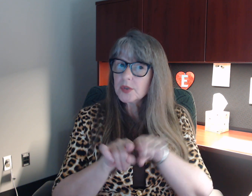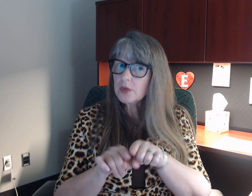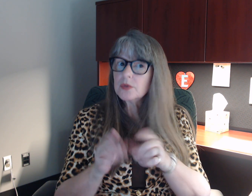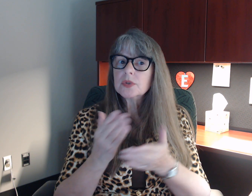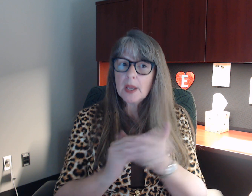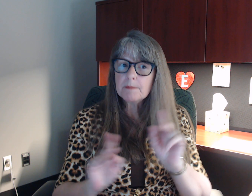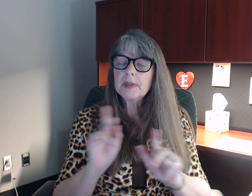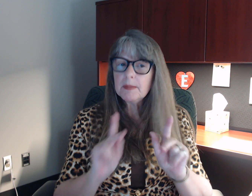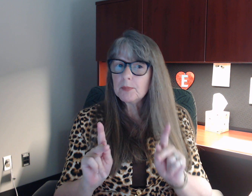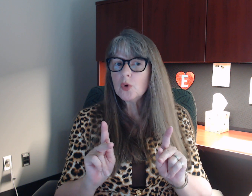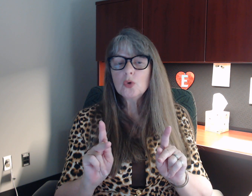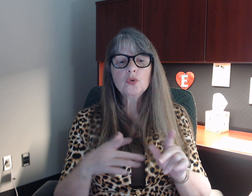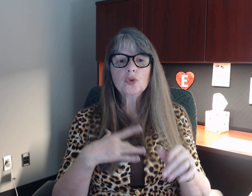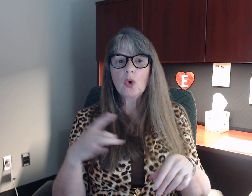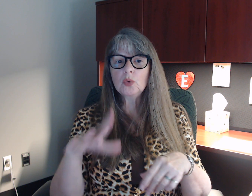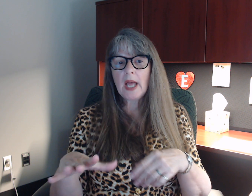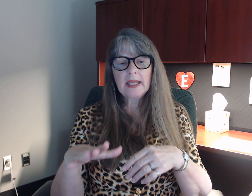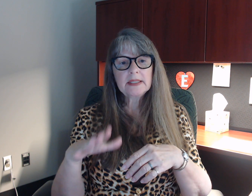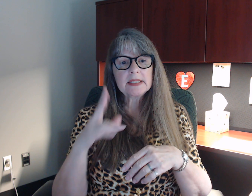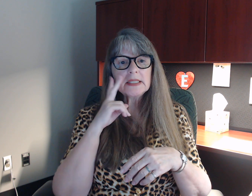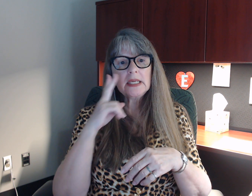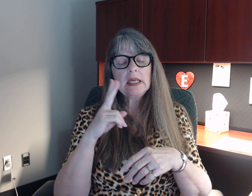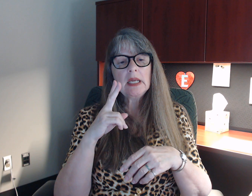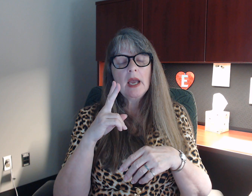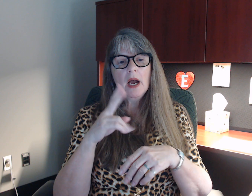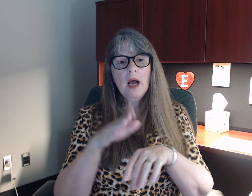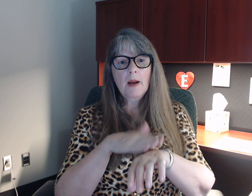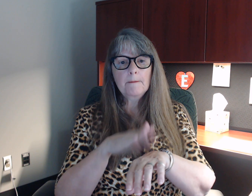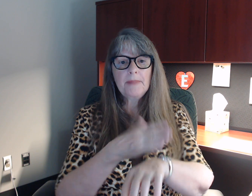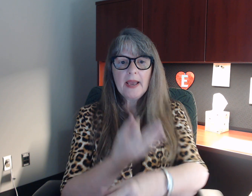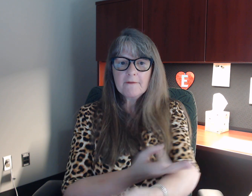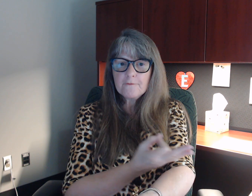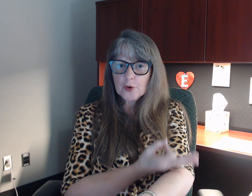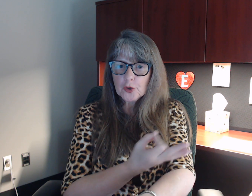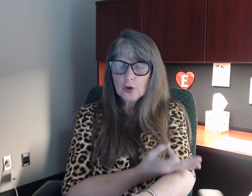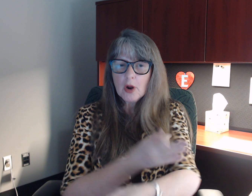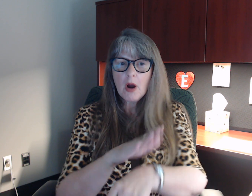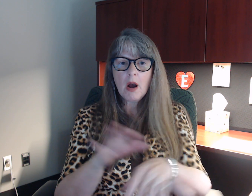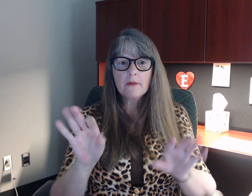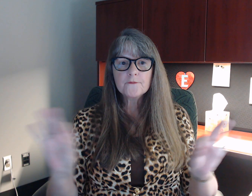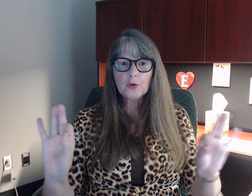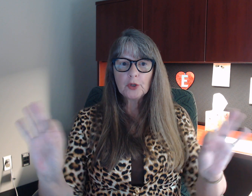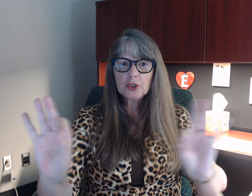Also, some people don't like to see pet fur on furniture.